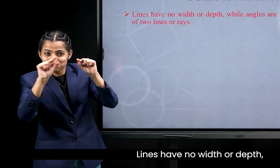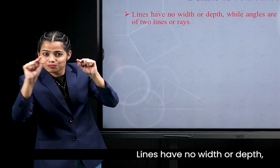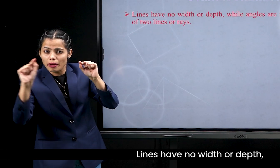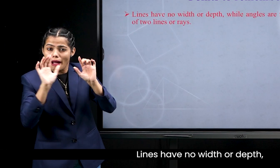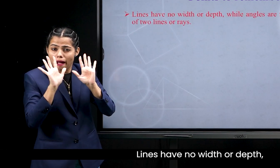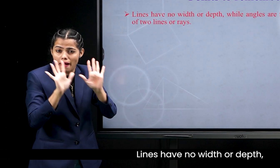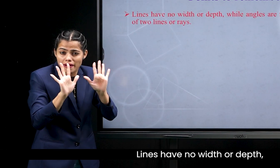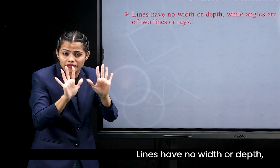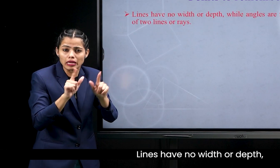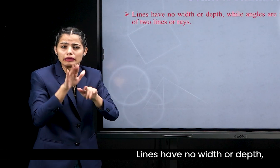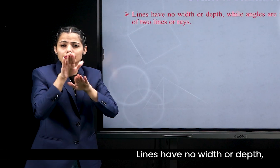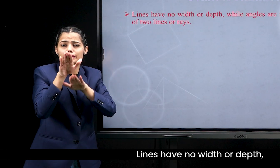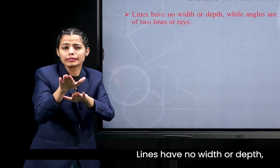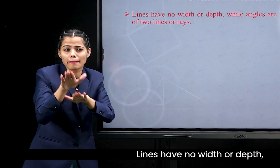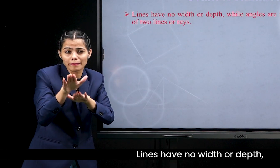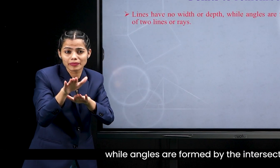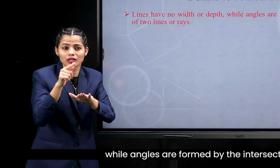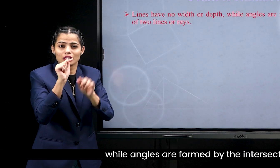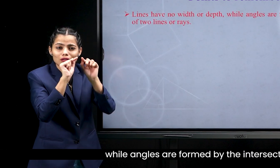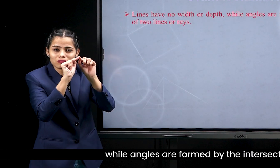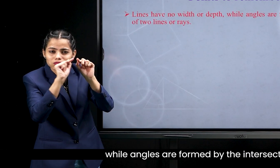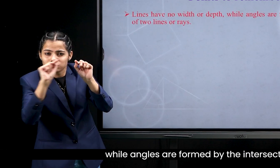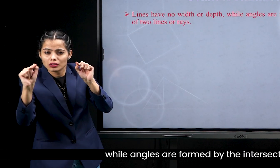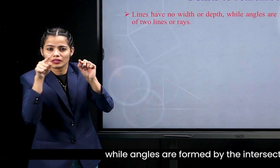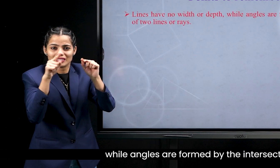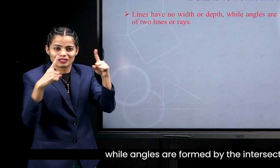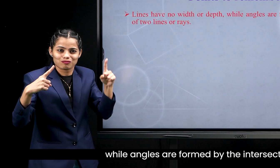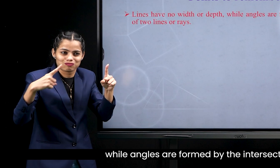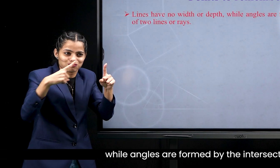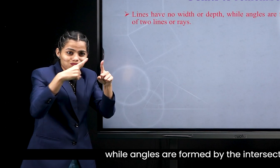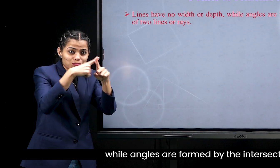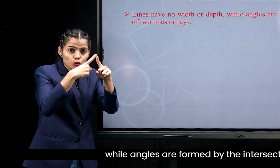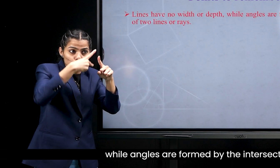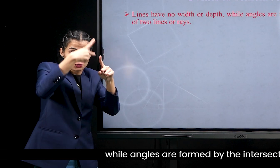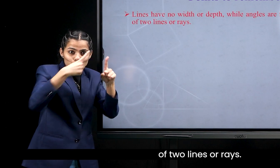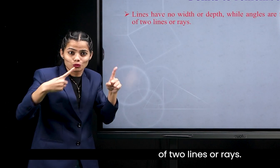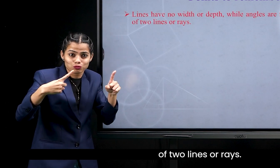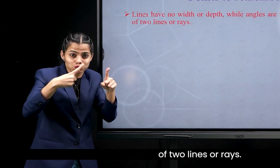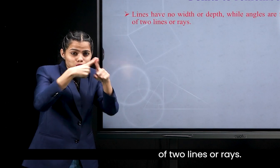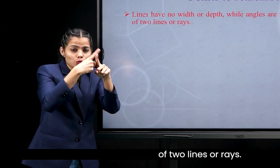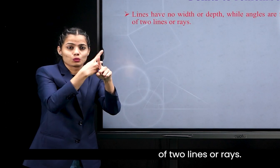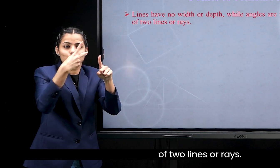Lines have no width or depth, while angles are formed by the intersection of two lines or